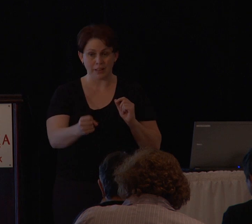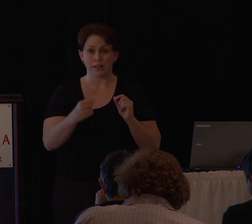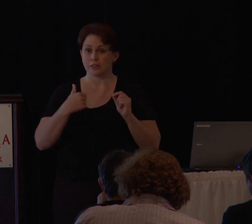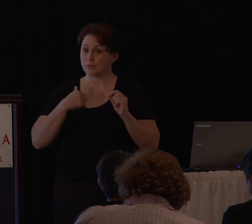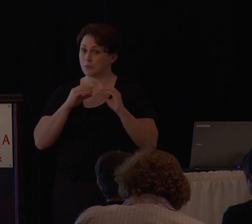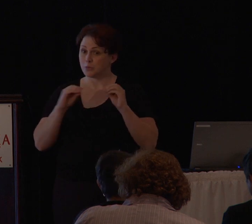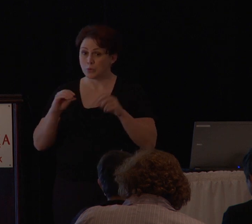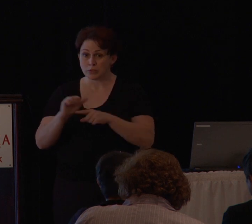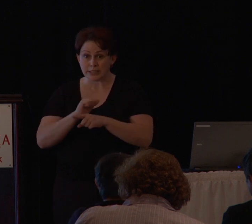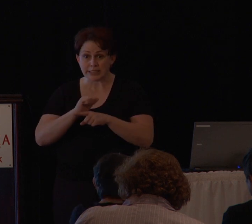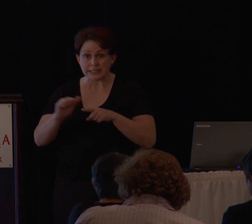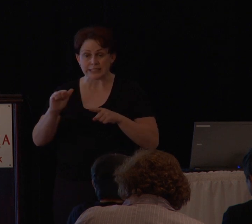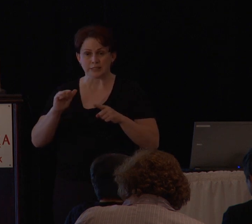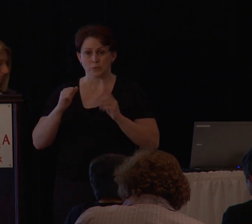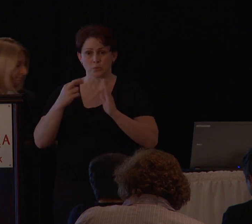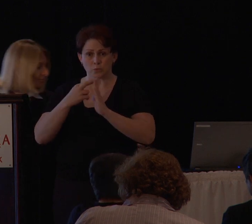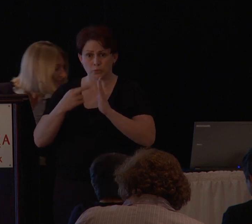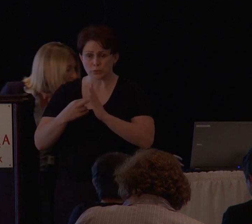training.